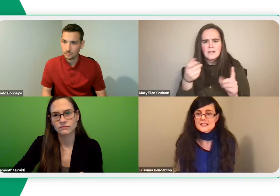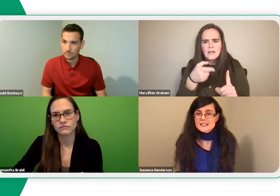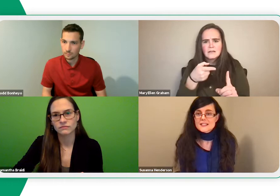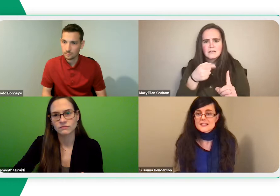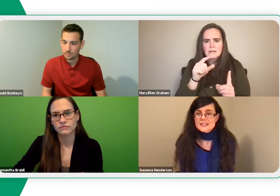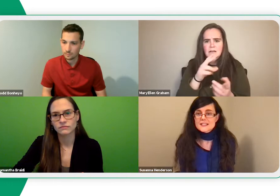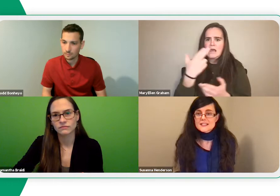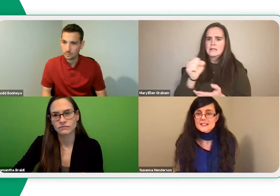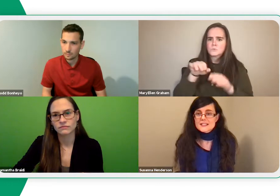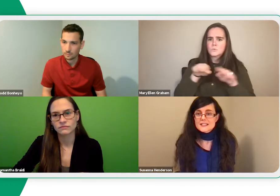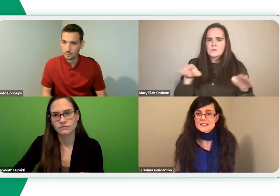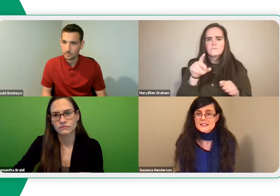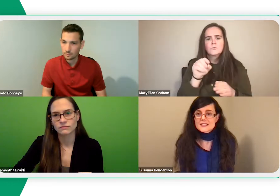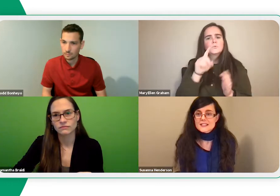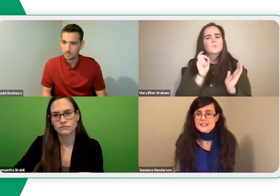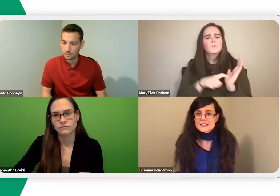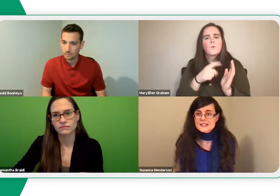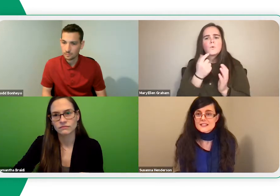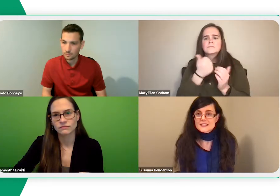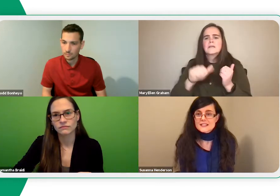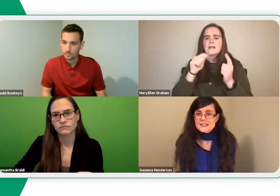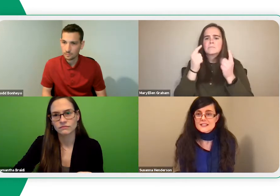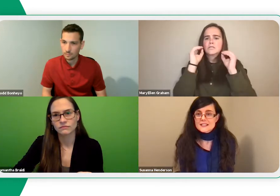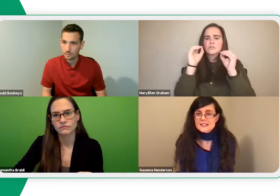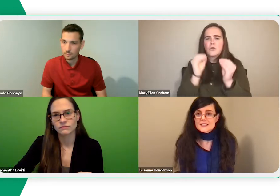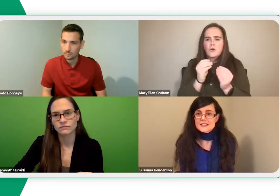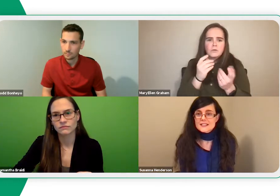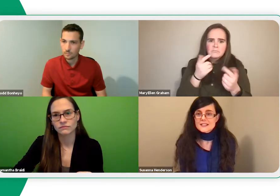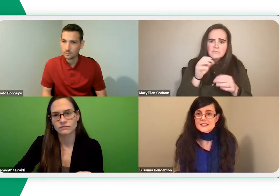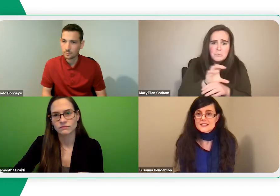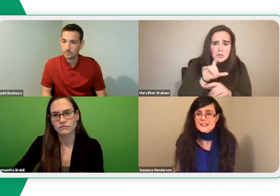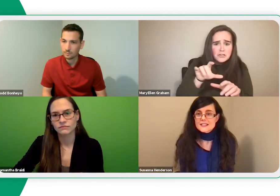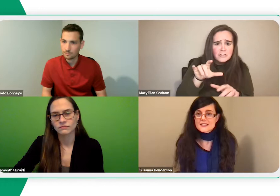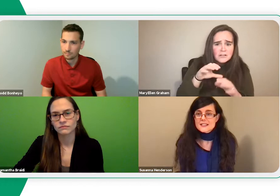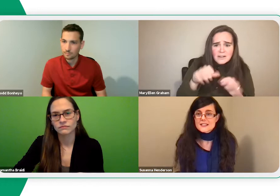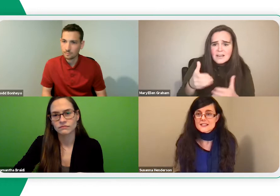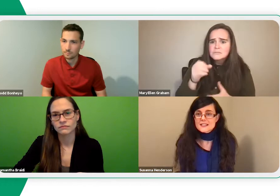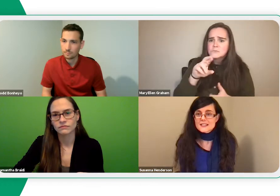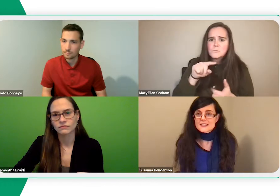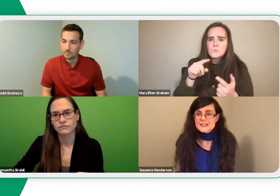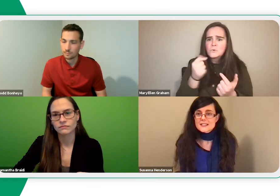relies on Excel as well. But Sam, do you typically use that at the high school level?